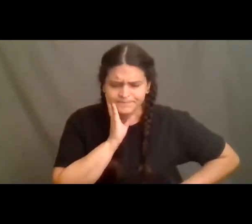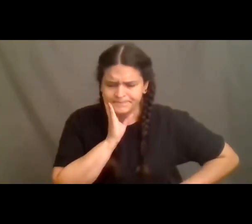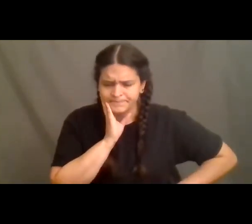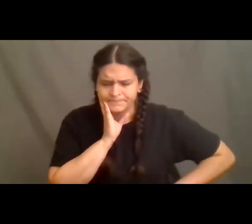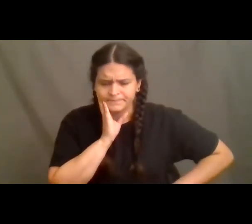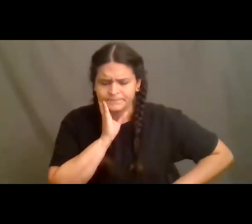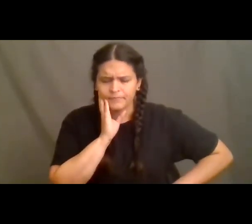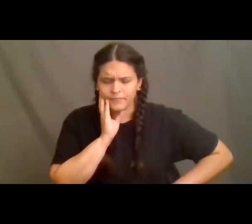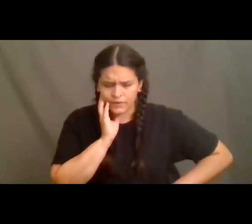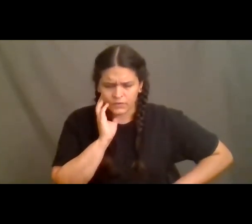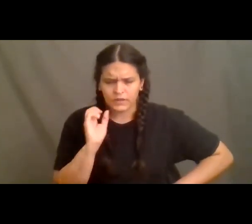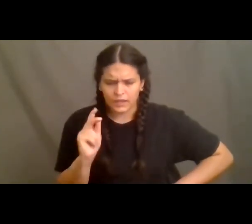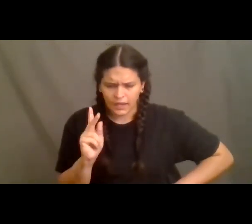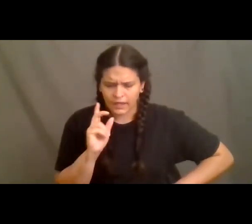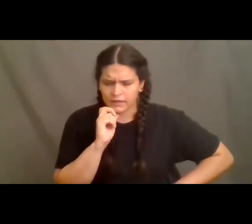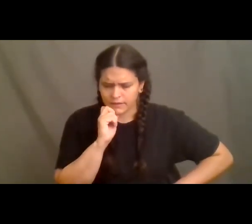Okay.